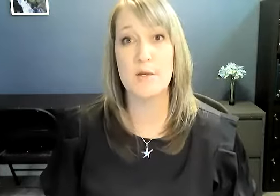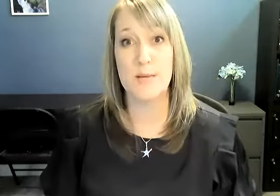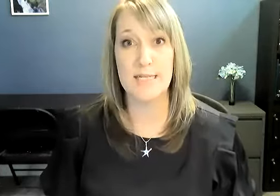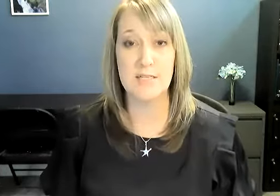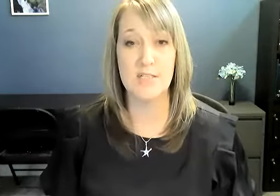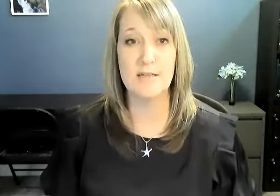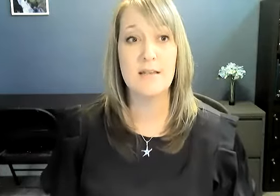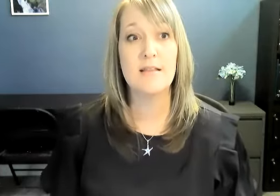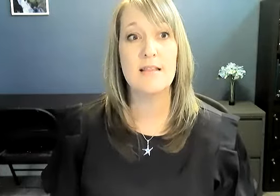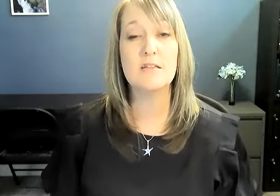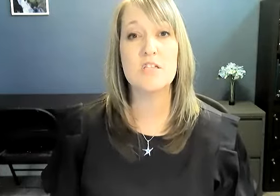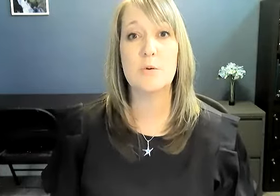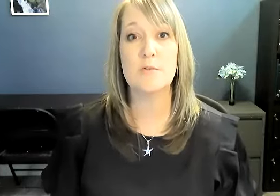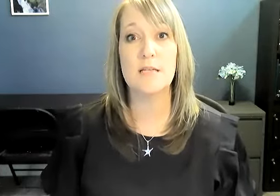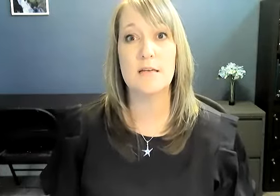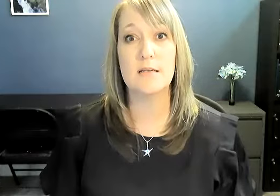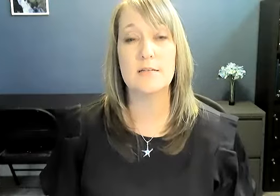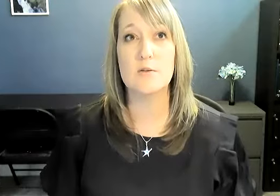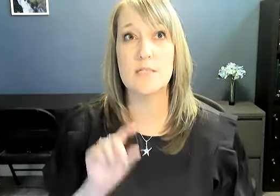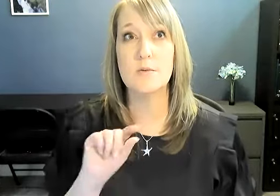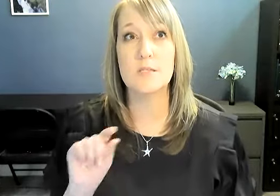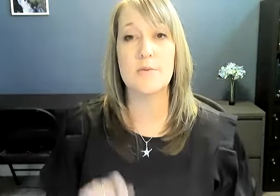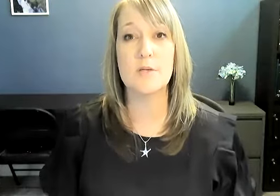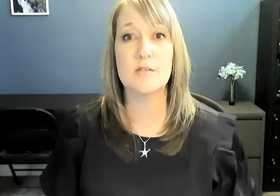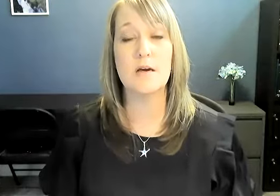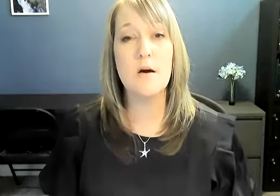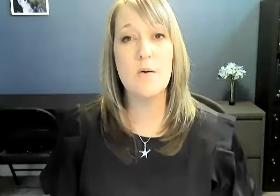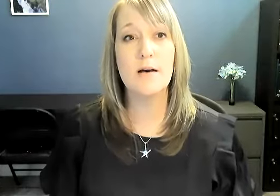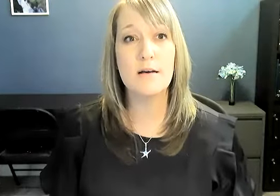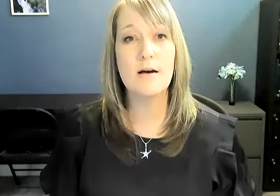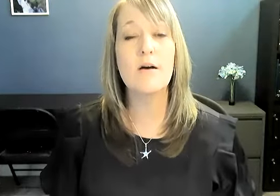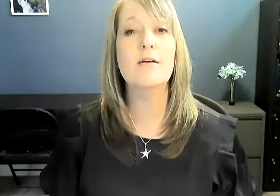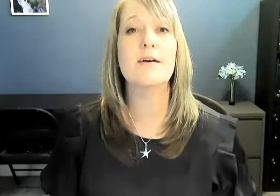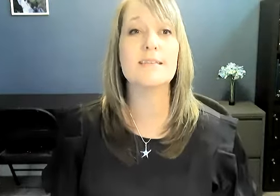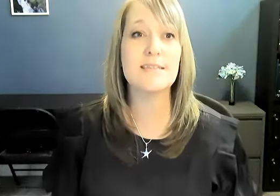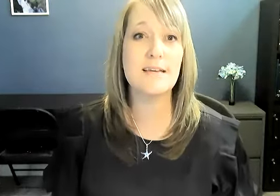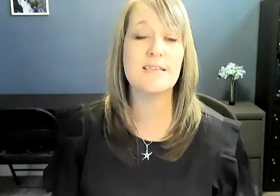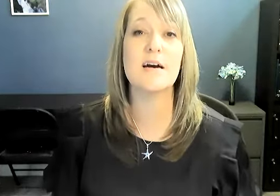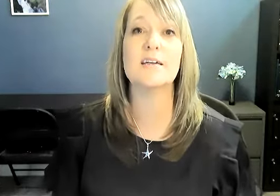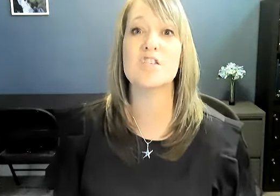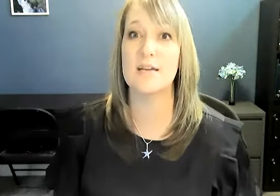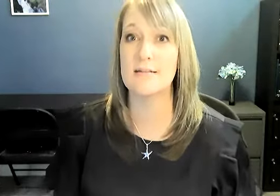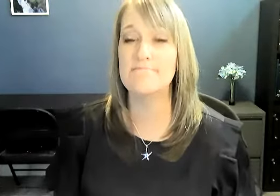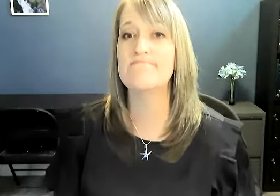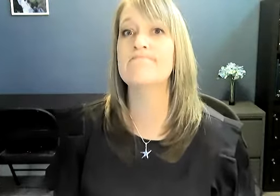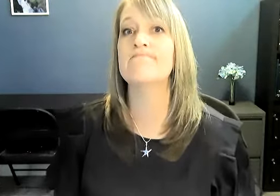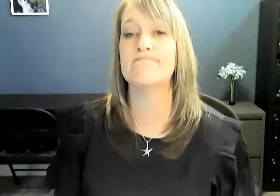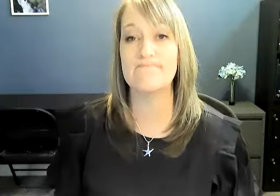paying attention. The English equivalent is those little words that we use like, oh, oh, I see, gotcha,